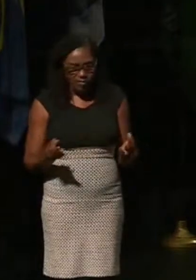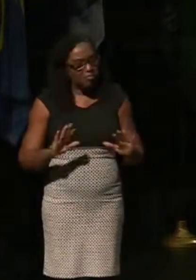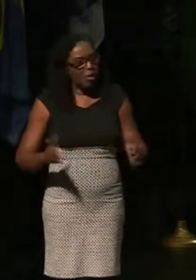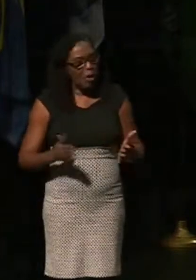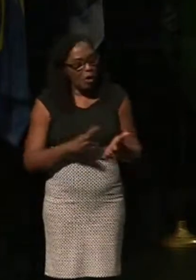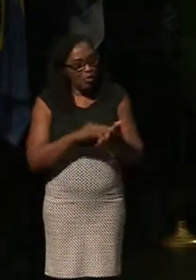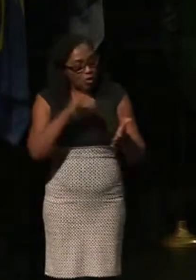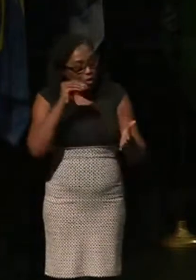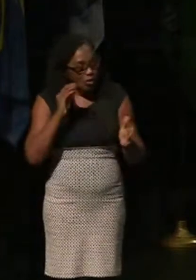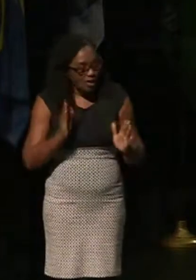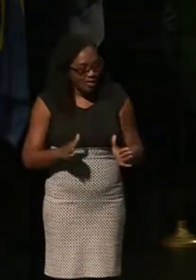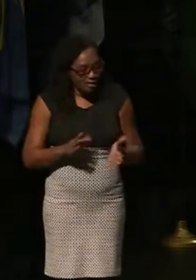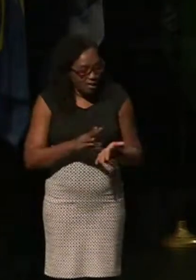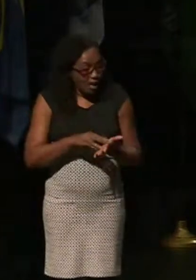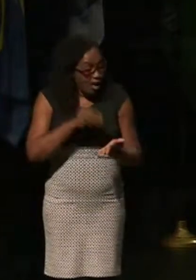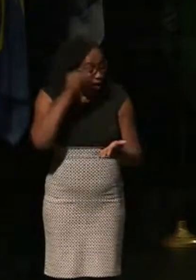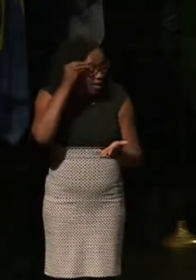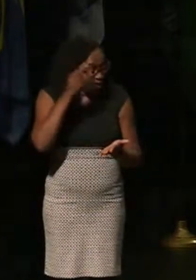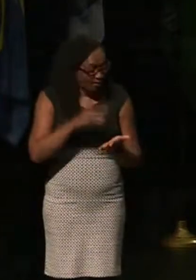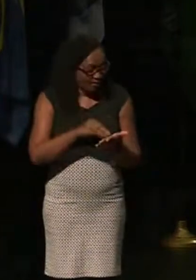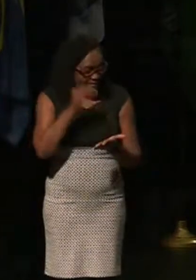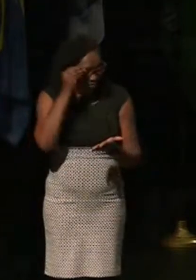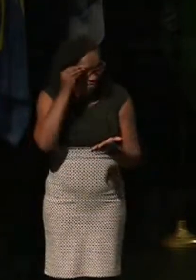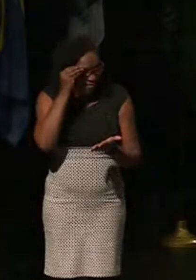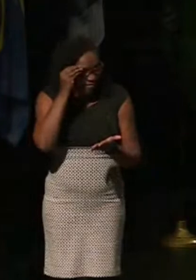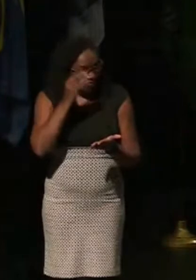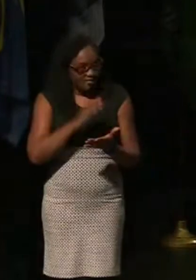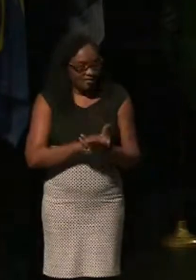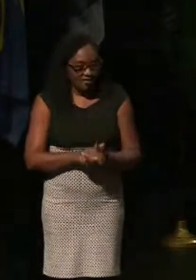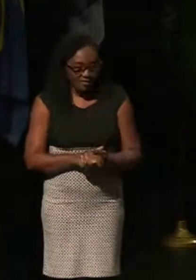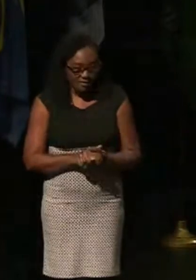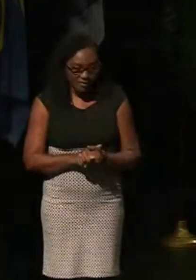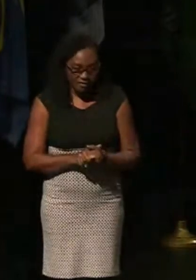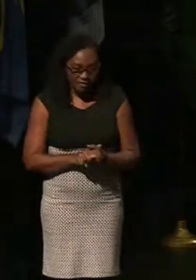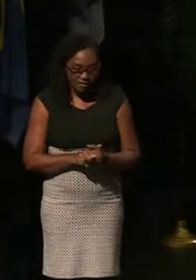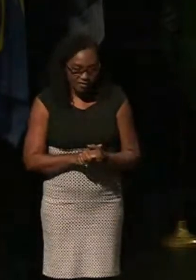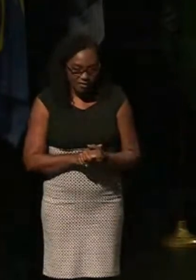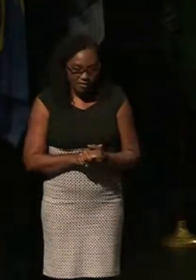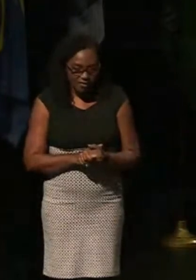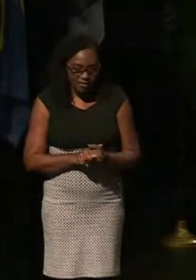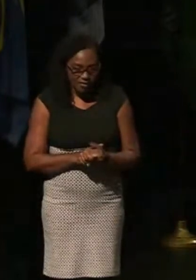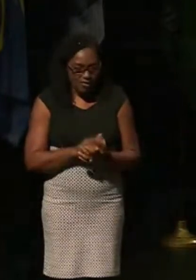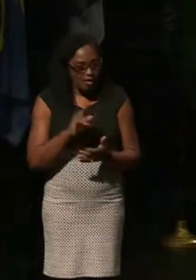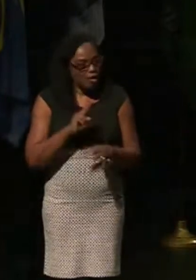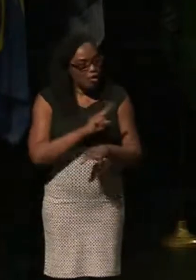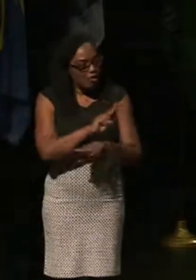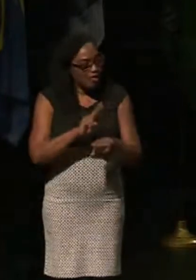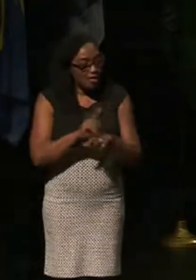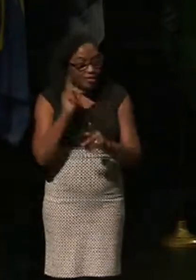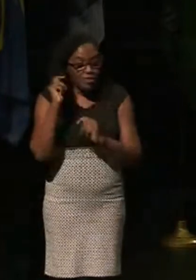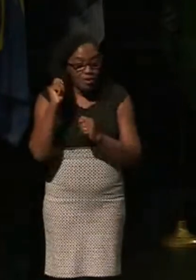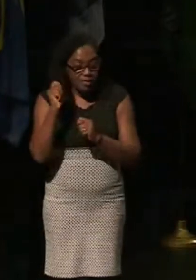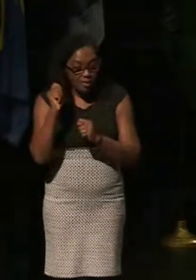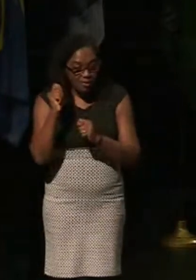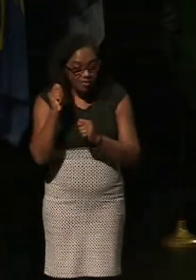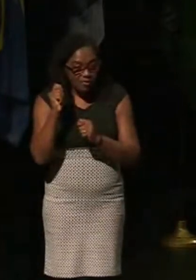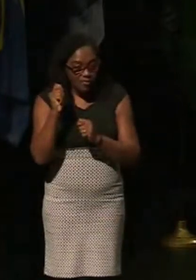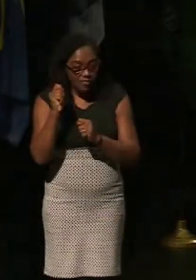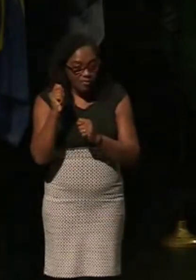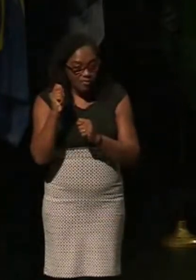turn inspires a desire for lifelong learning. The University of Trinidad and Tobago is